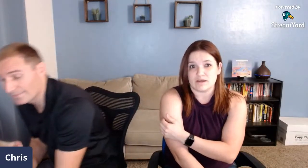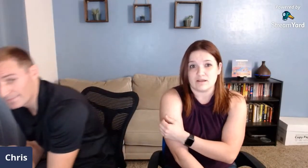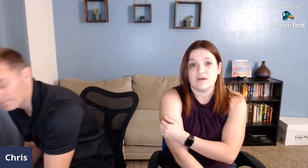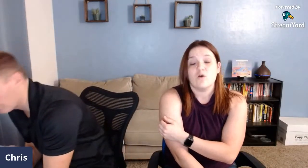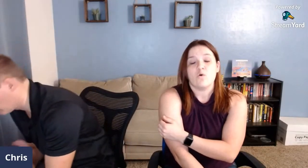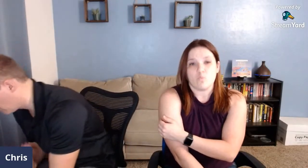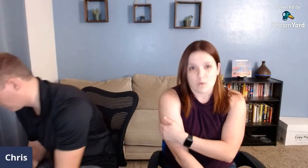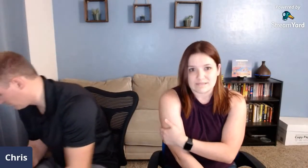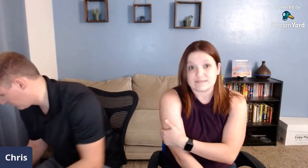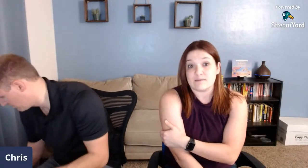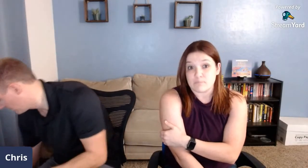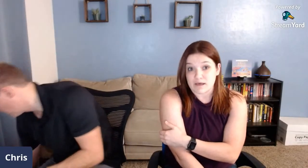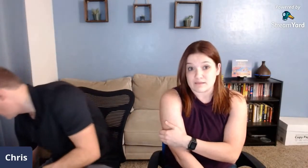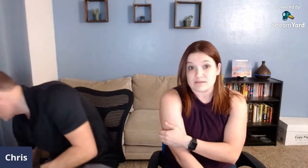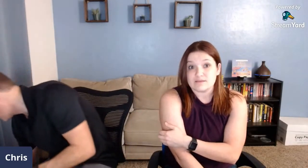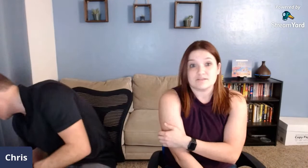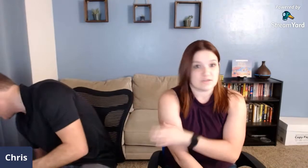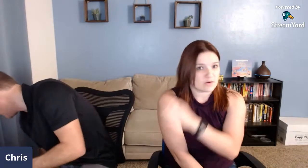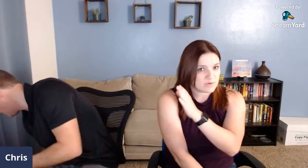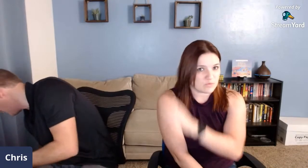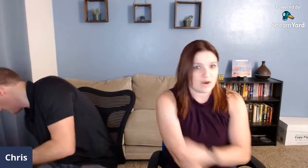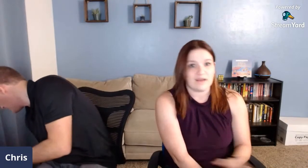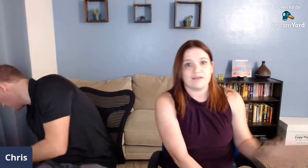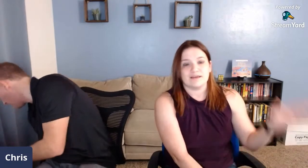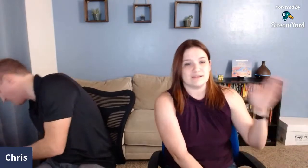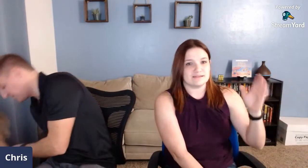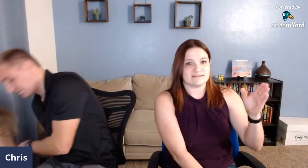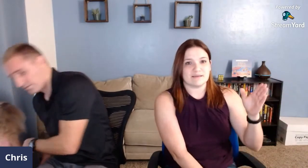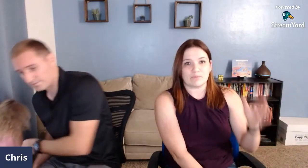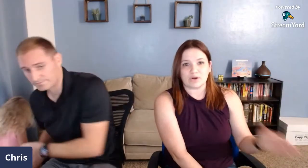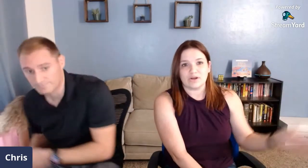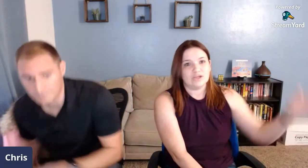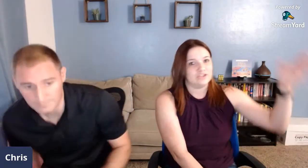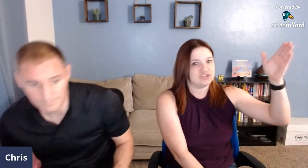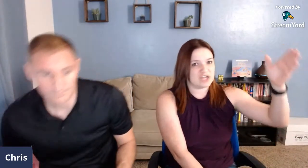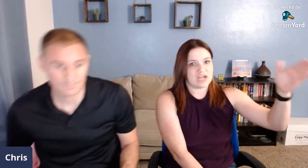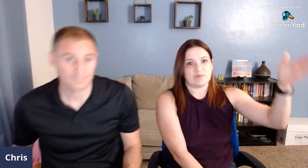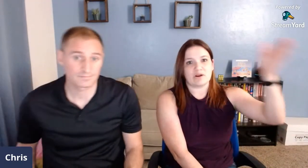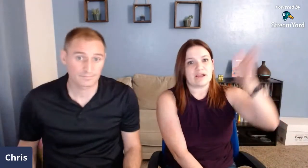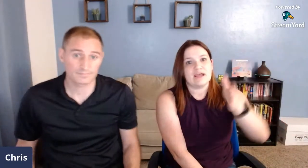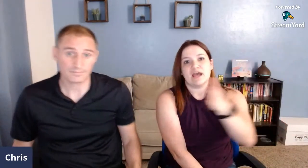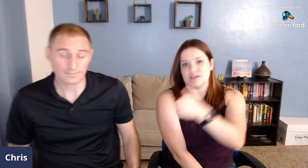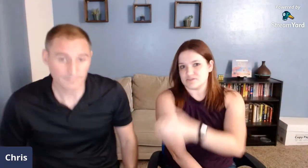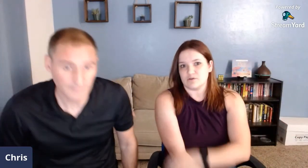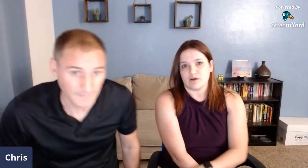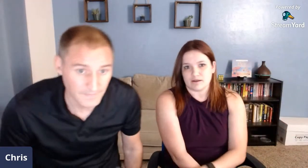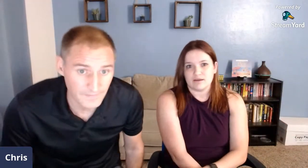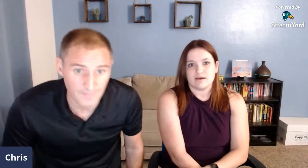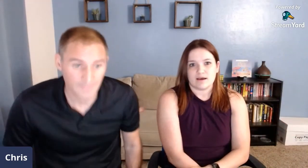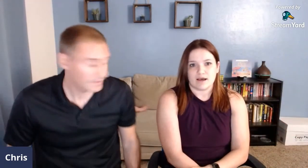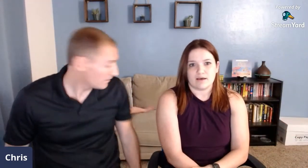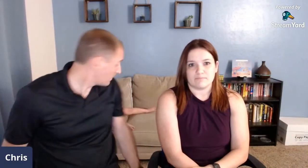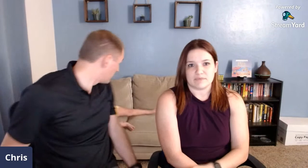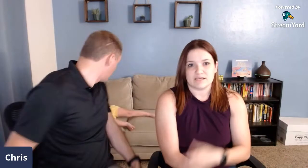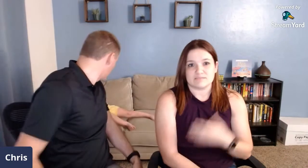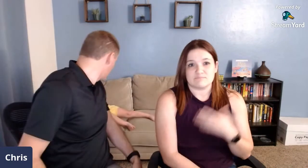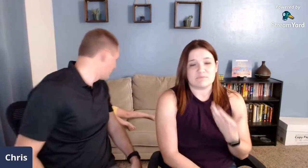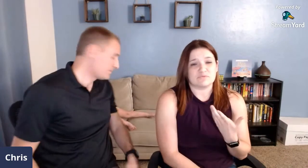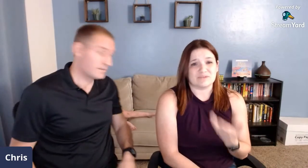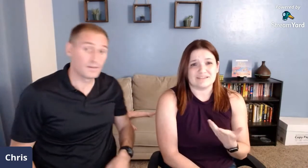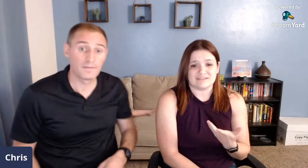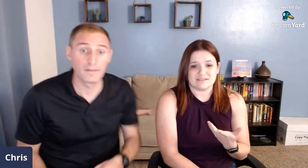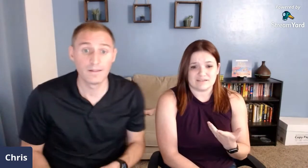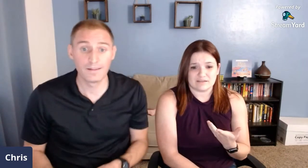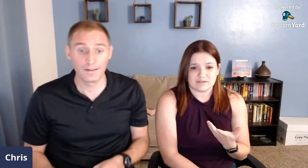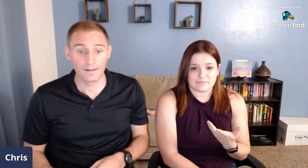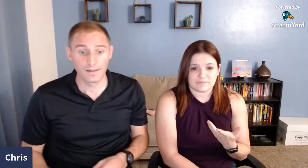holding one once a month. So there will be one in December, January, and so on. Because people